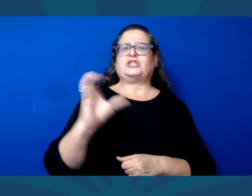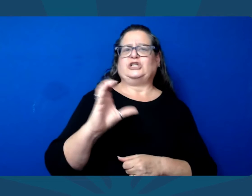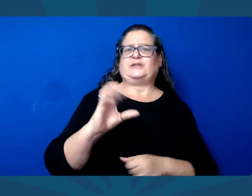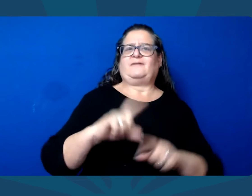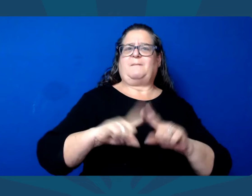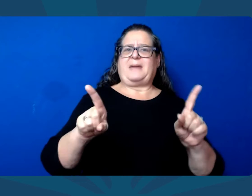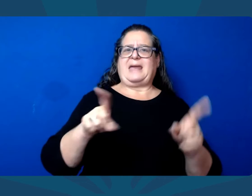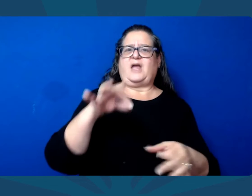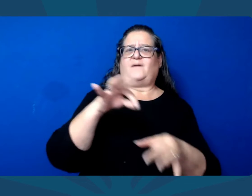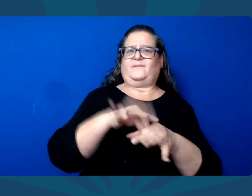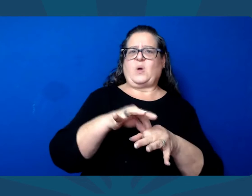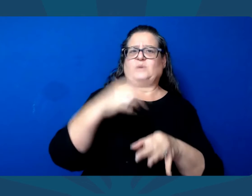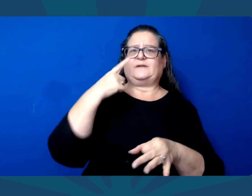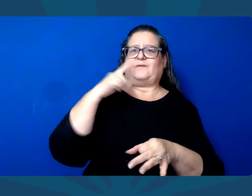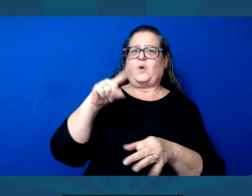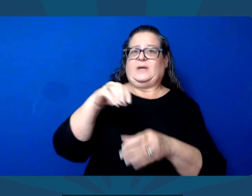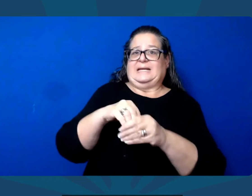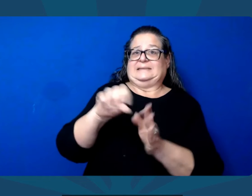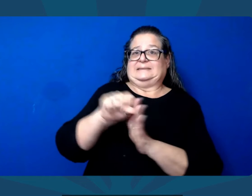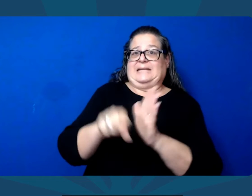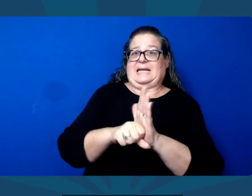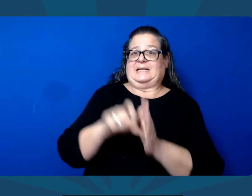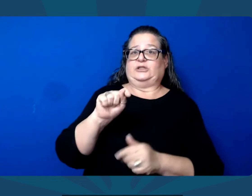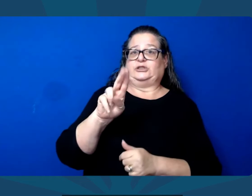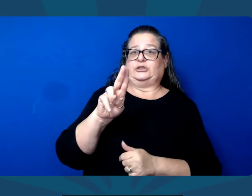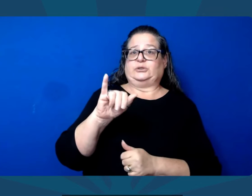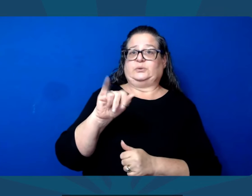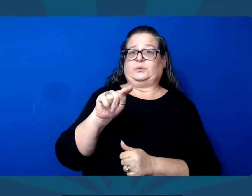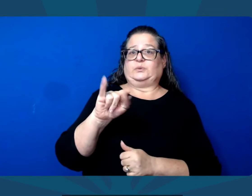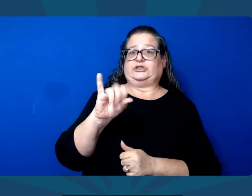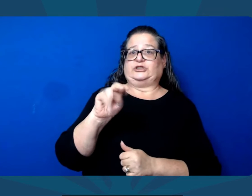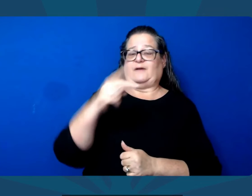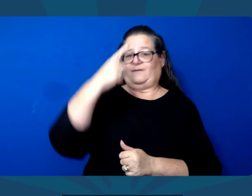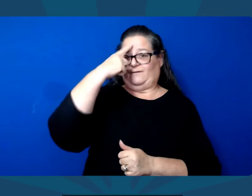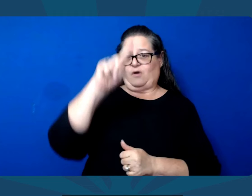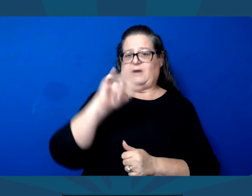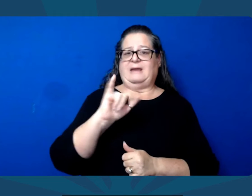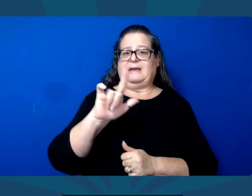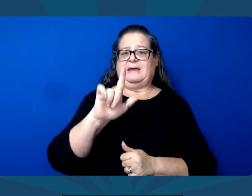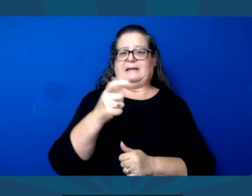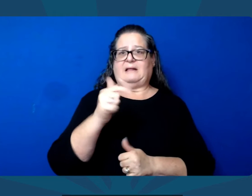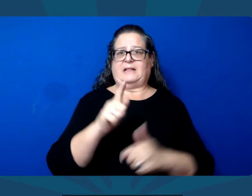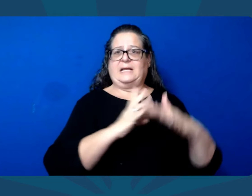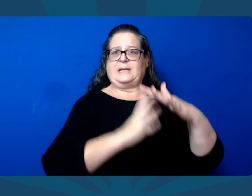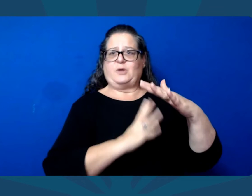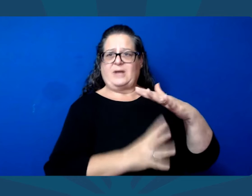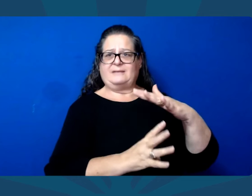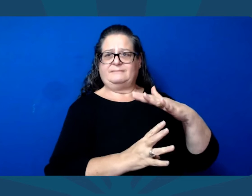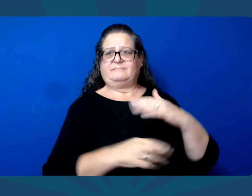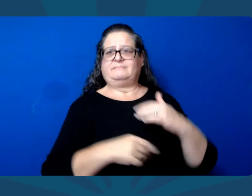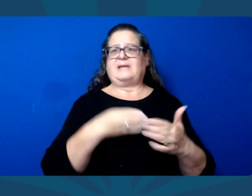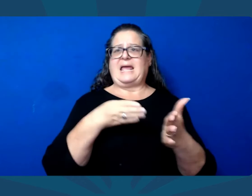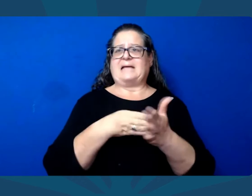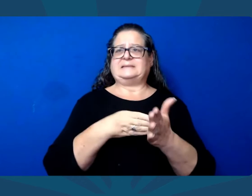Osborne campaigns like a conservative, but voted for in-state tuition for illegal aliens,